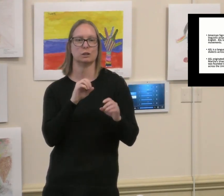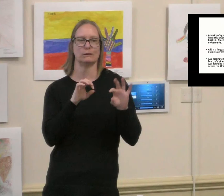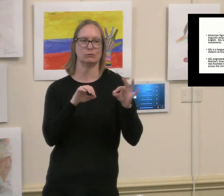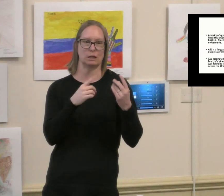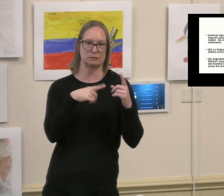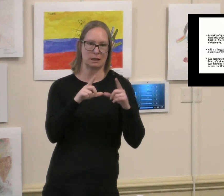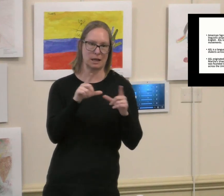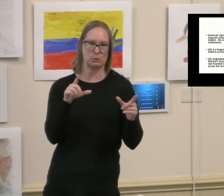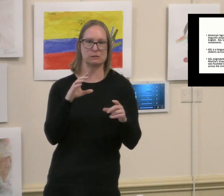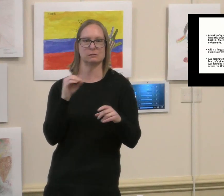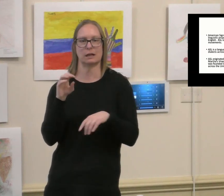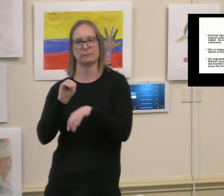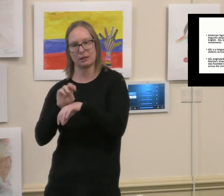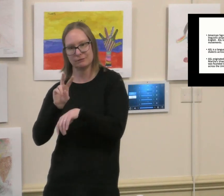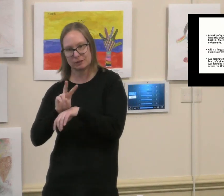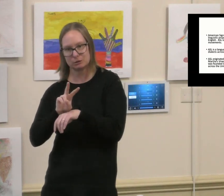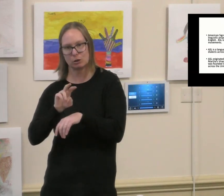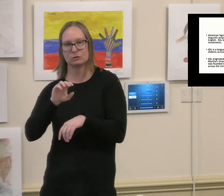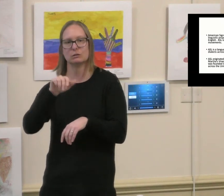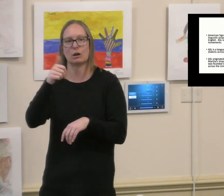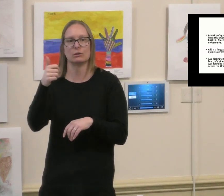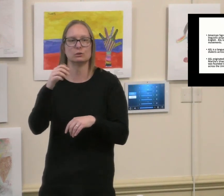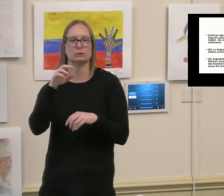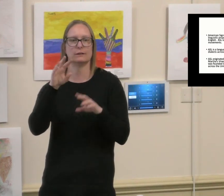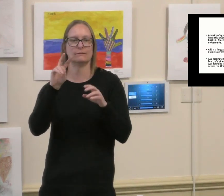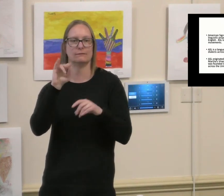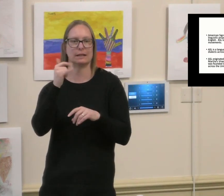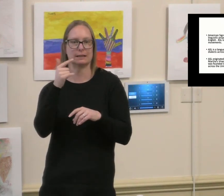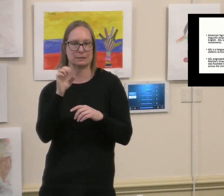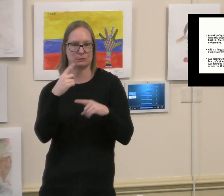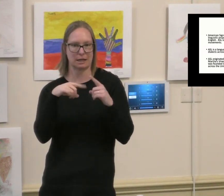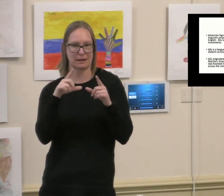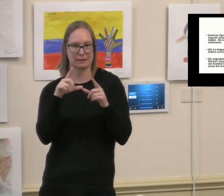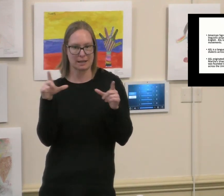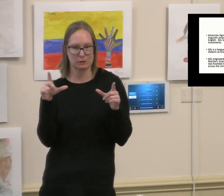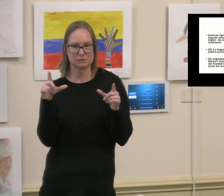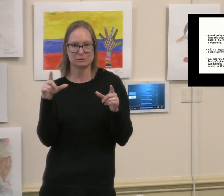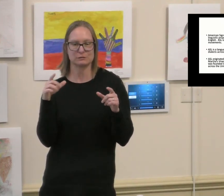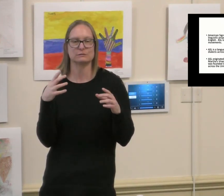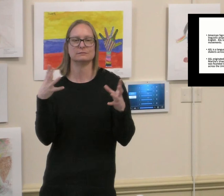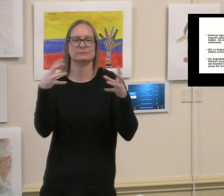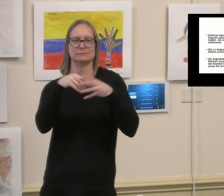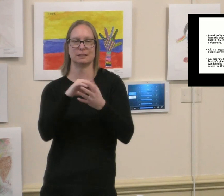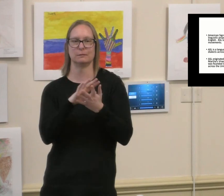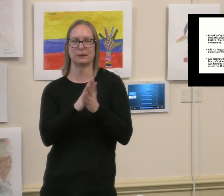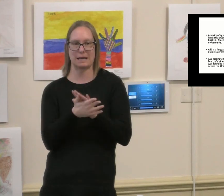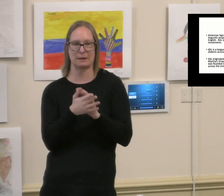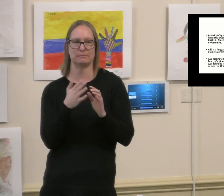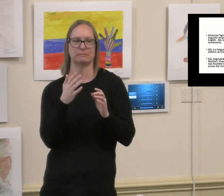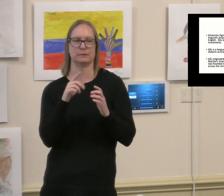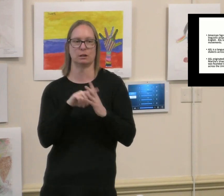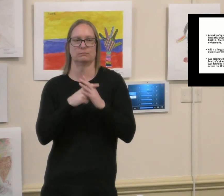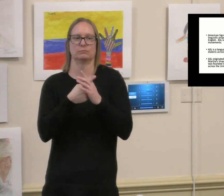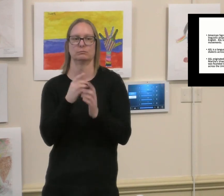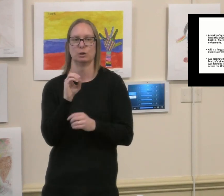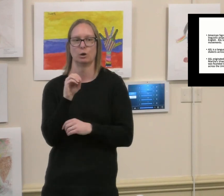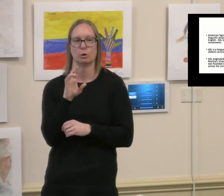So many people came from Martha's Vineyard to the school in Connecticut and brought their signs with them.